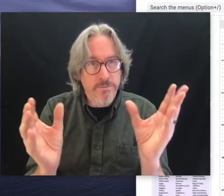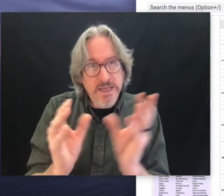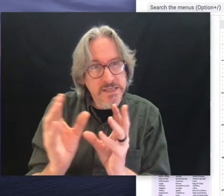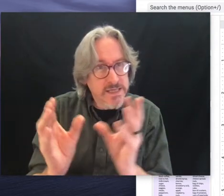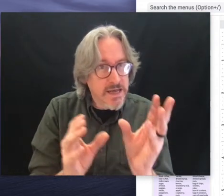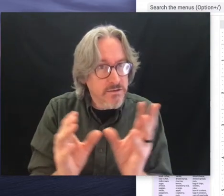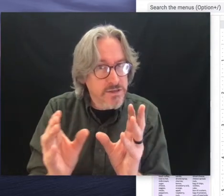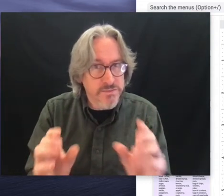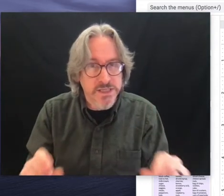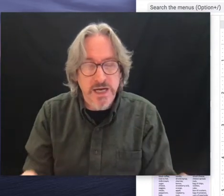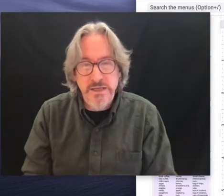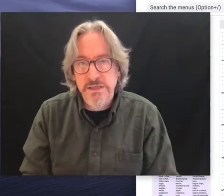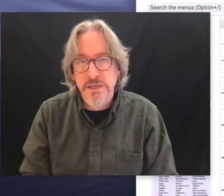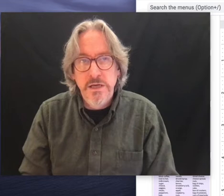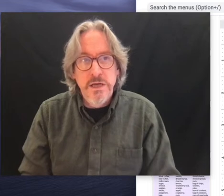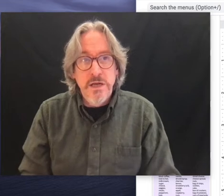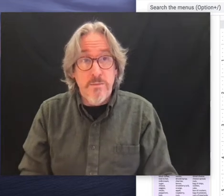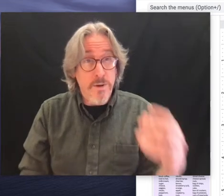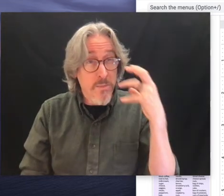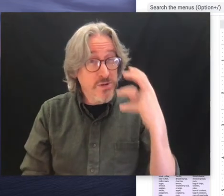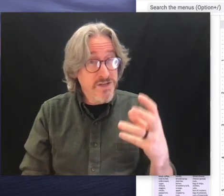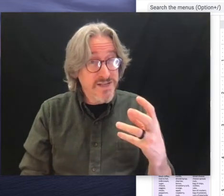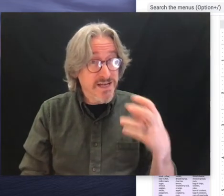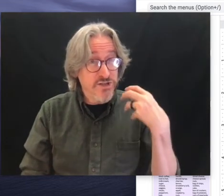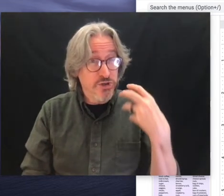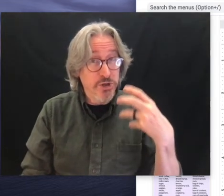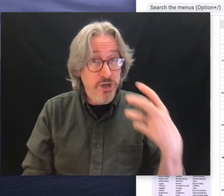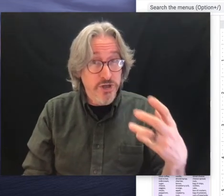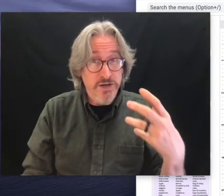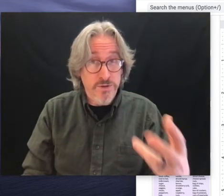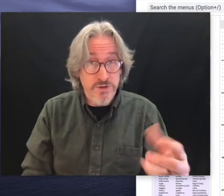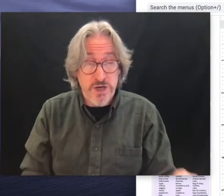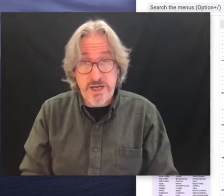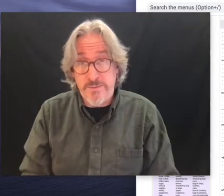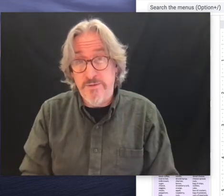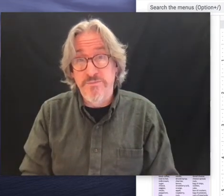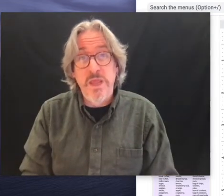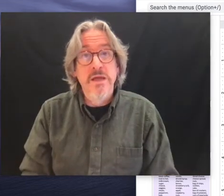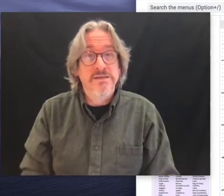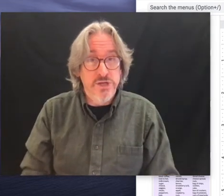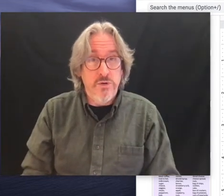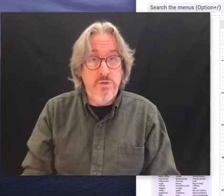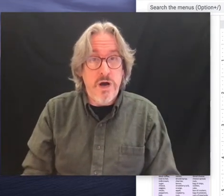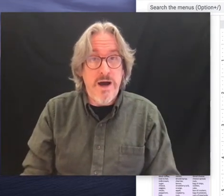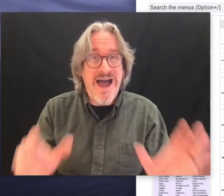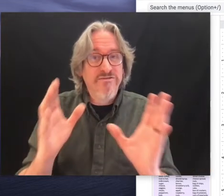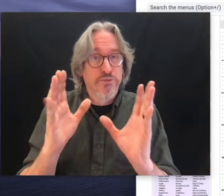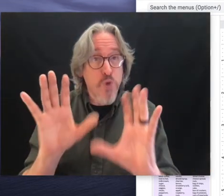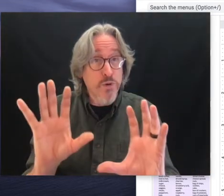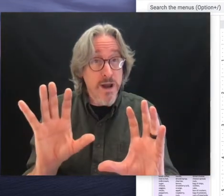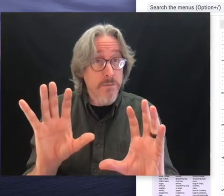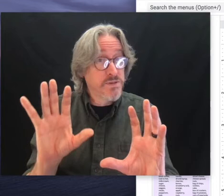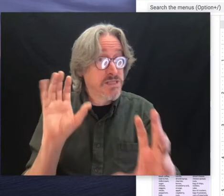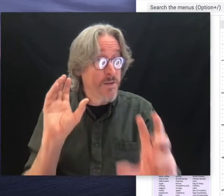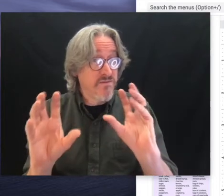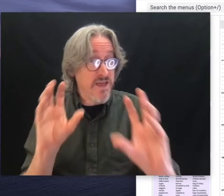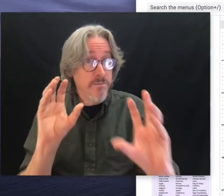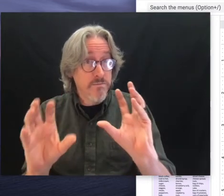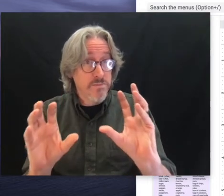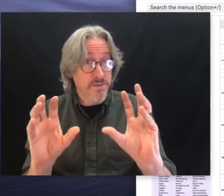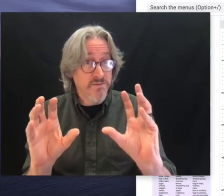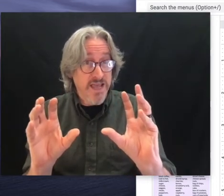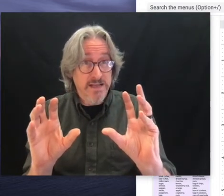to piece together some signs, but most of these signs should look like what they're talking about. So I've broken up some